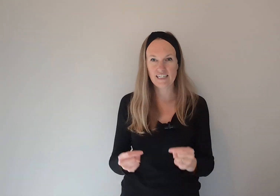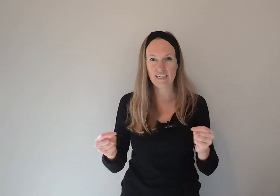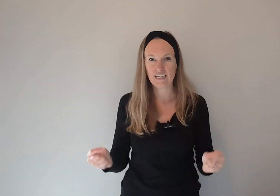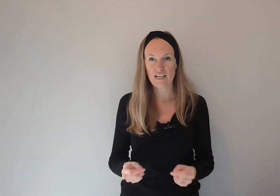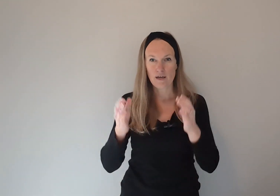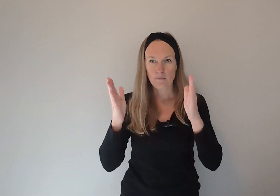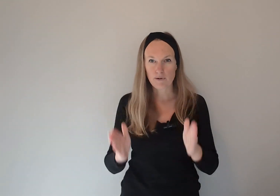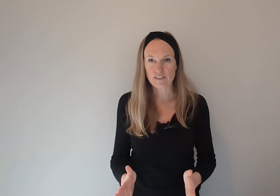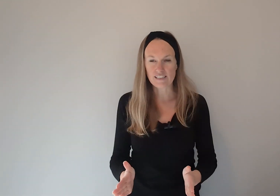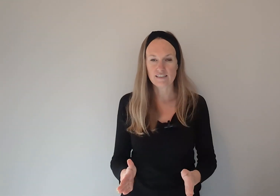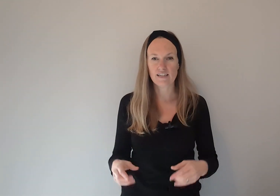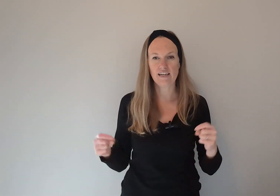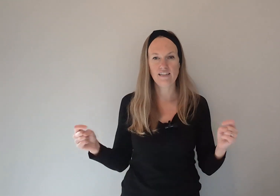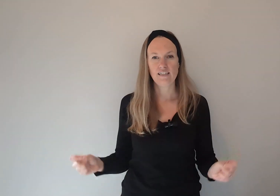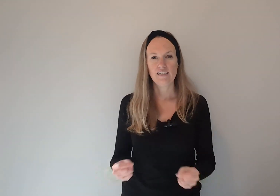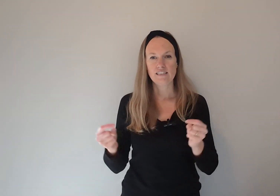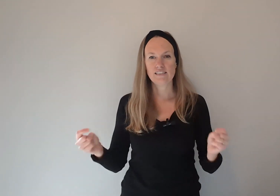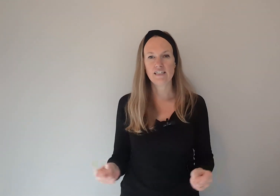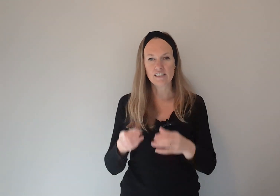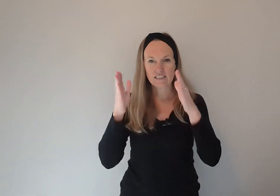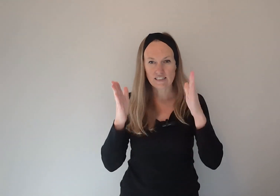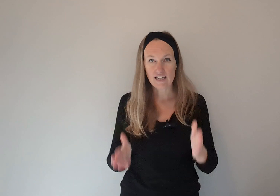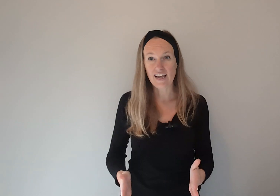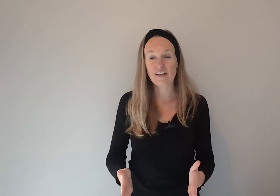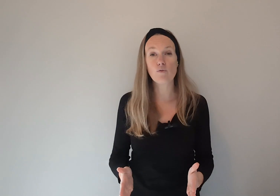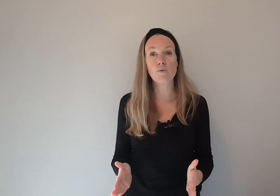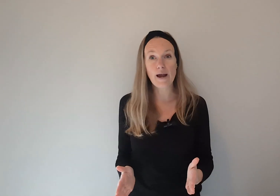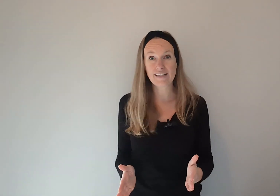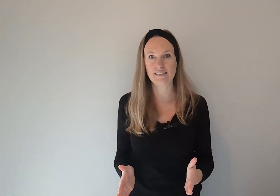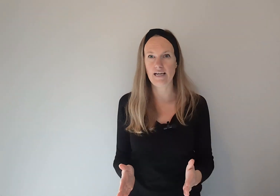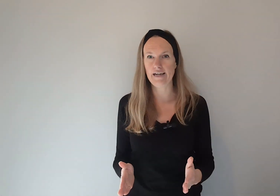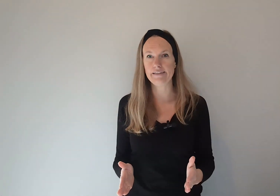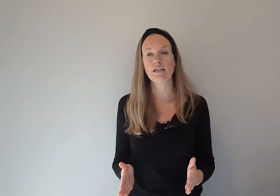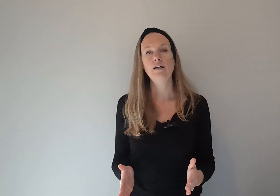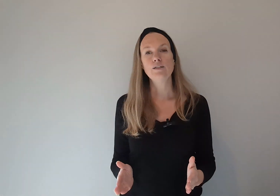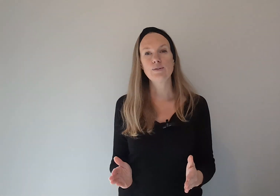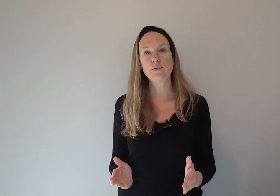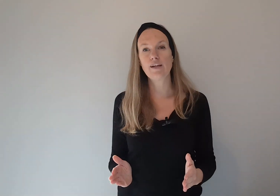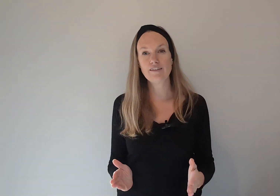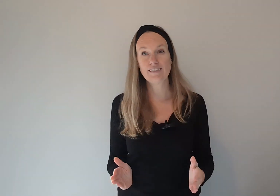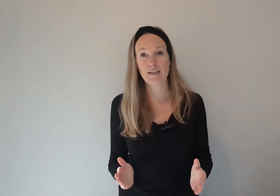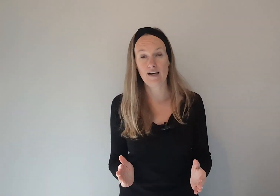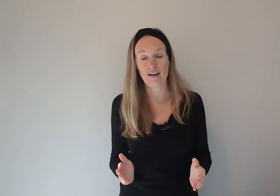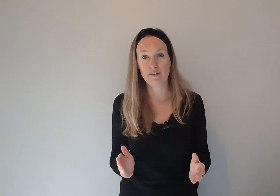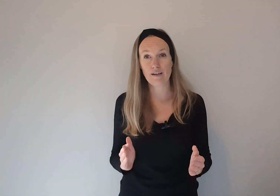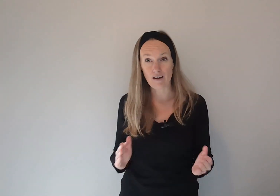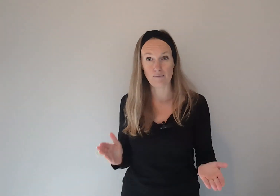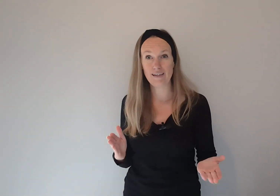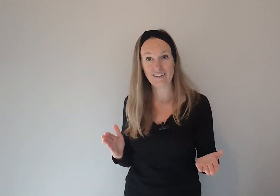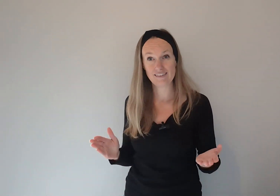Sin, person. Okay? Sinners, and then reconciled. So there's a really complicated